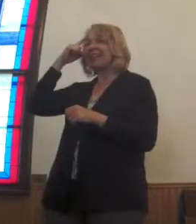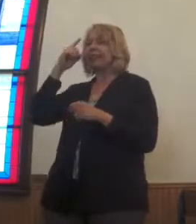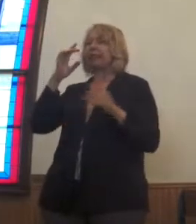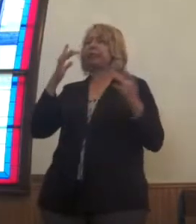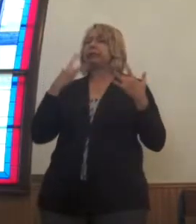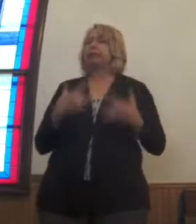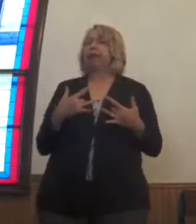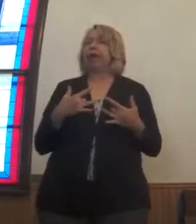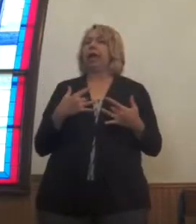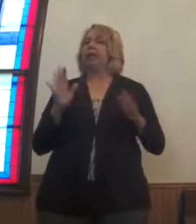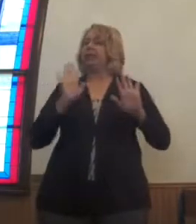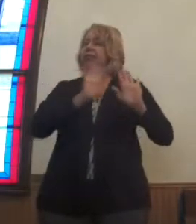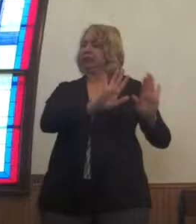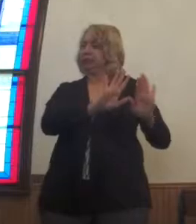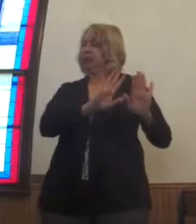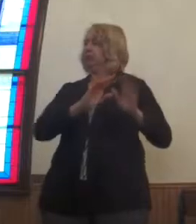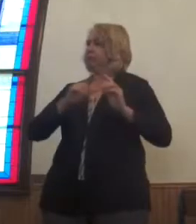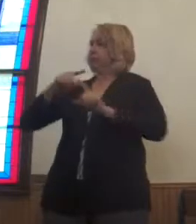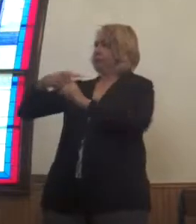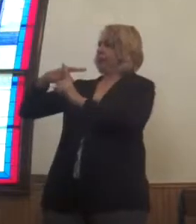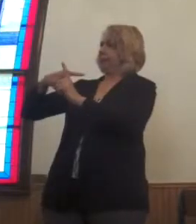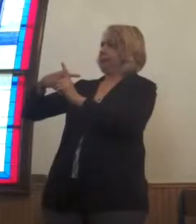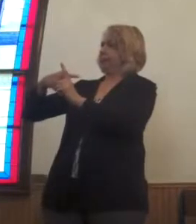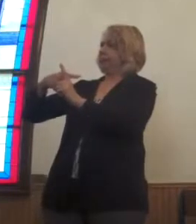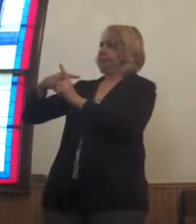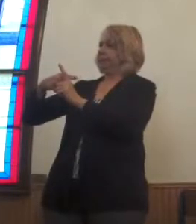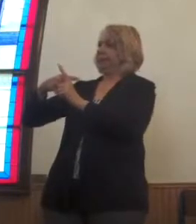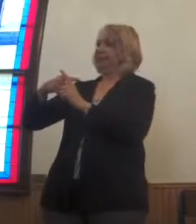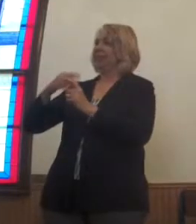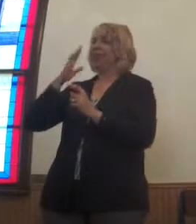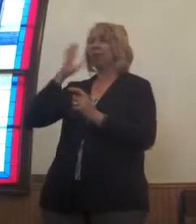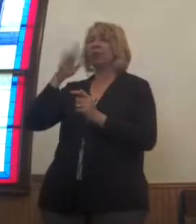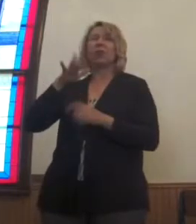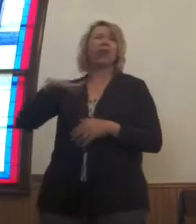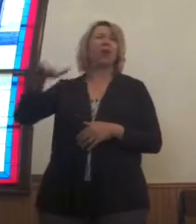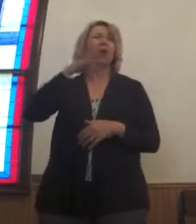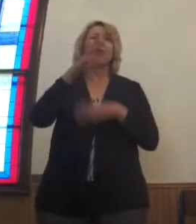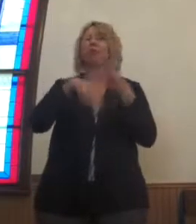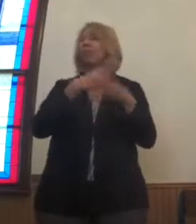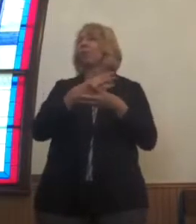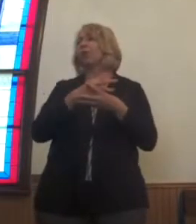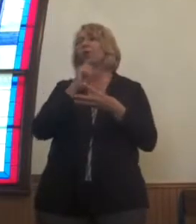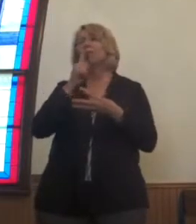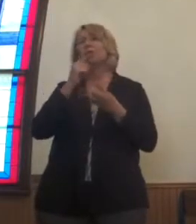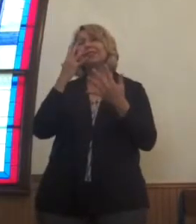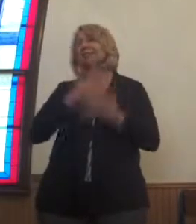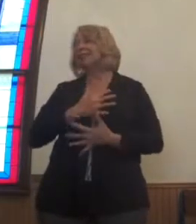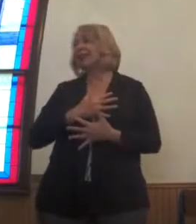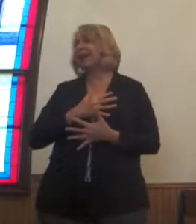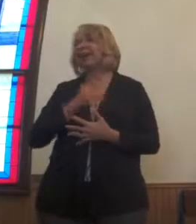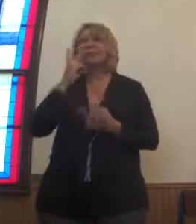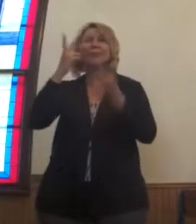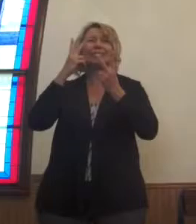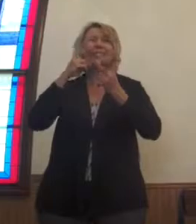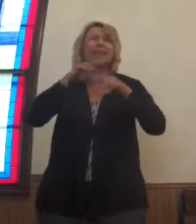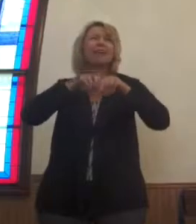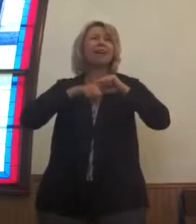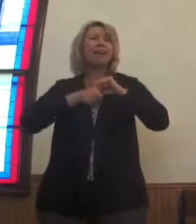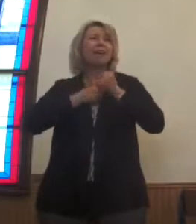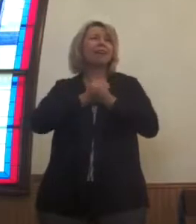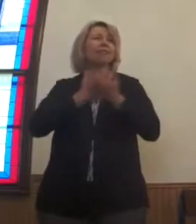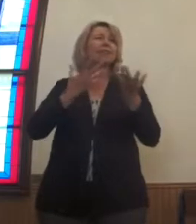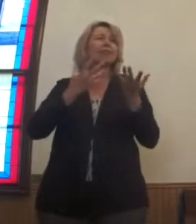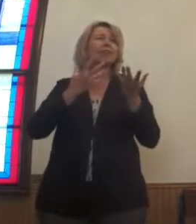in our life. There is so much more mourning in the world today that we see, but we see very